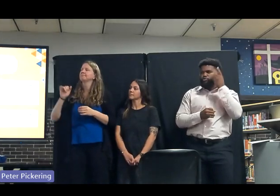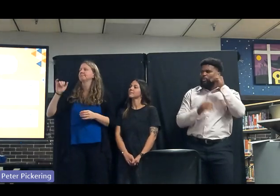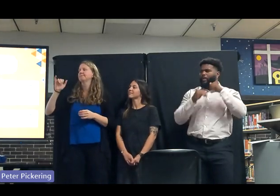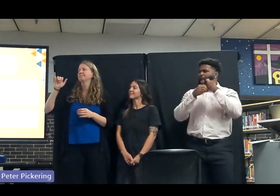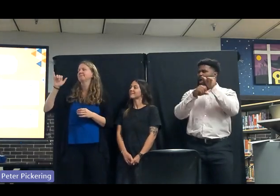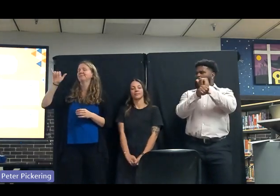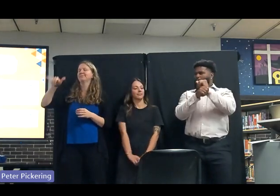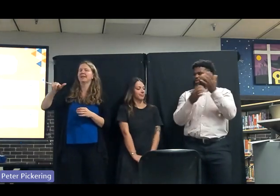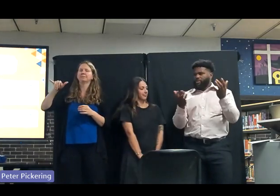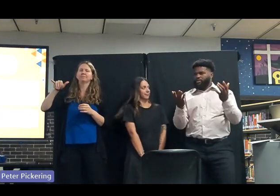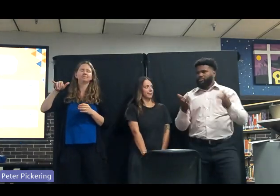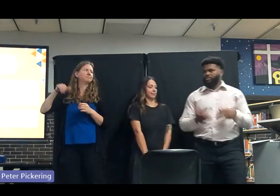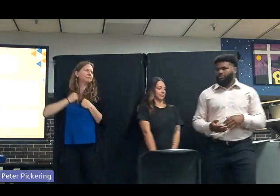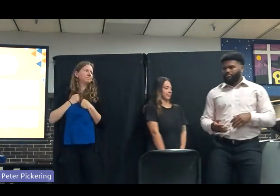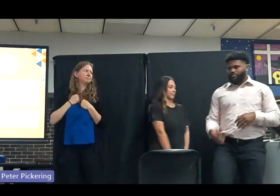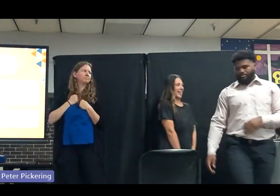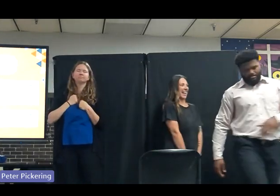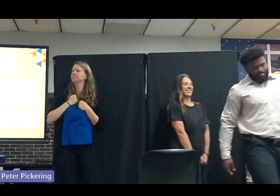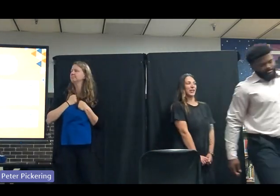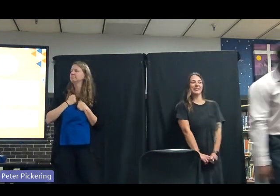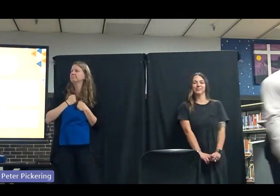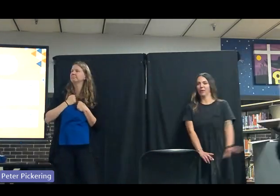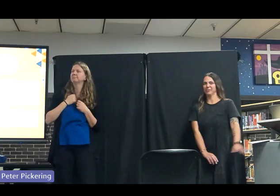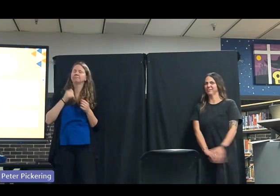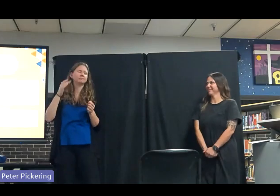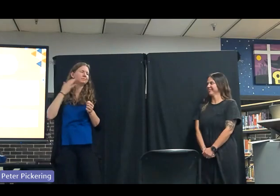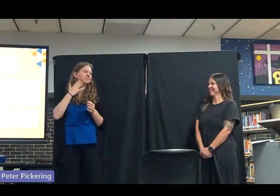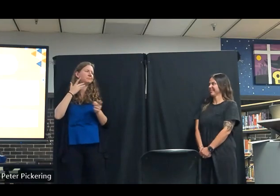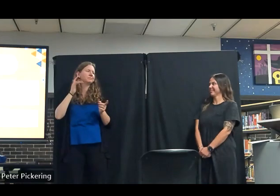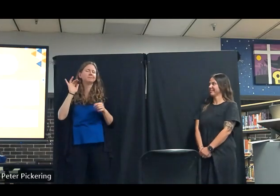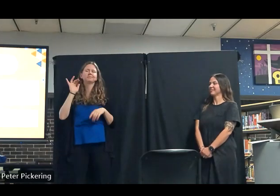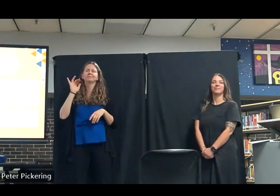they, did they stay at the dorms? Did they live far away?